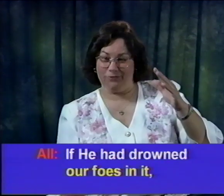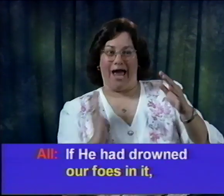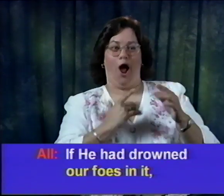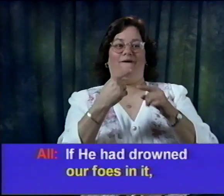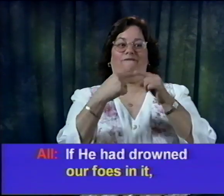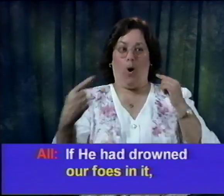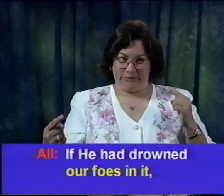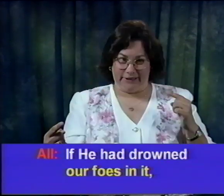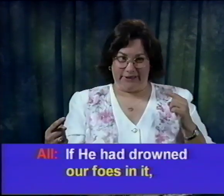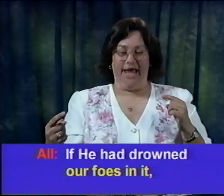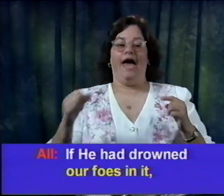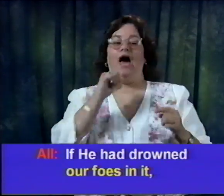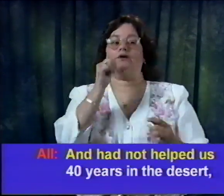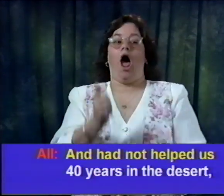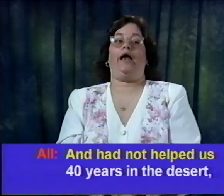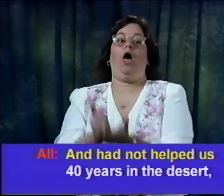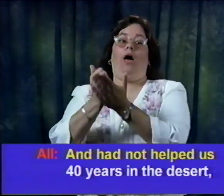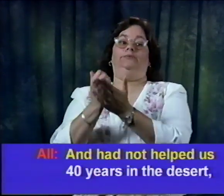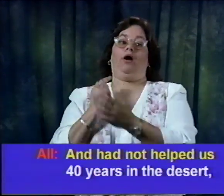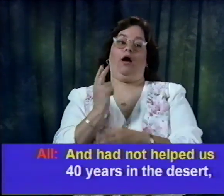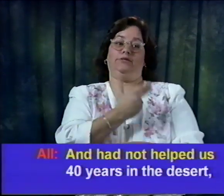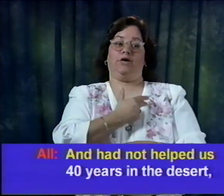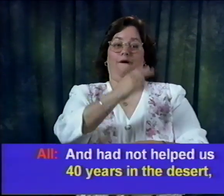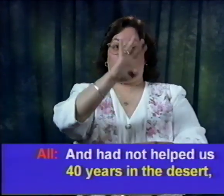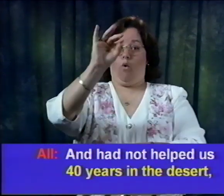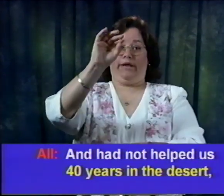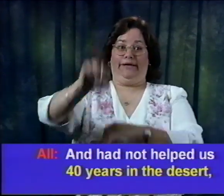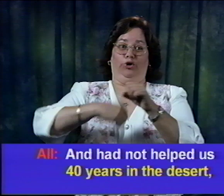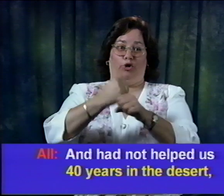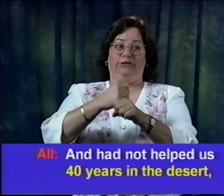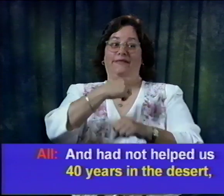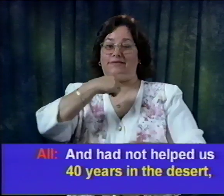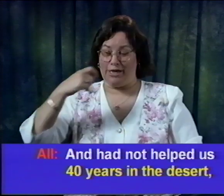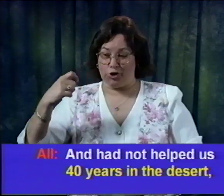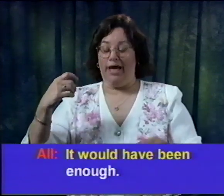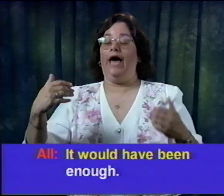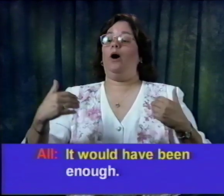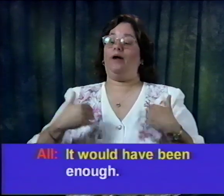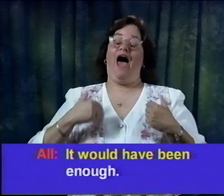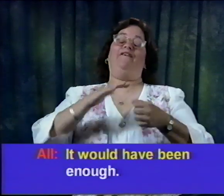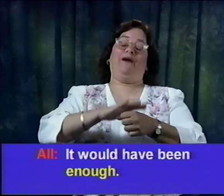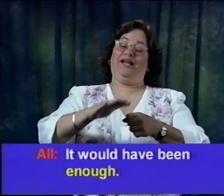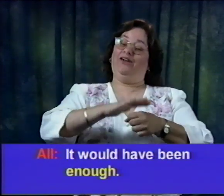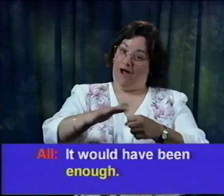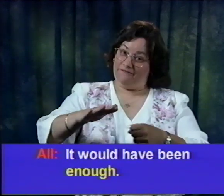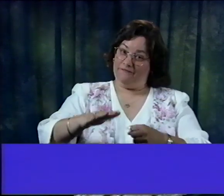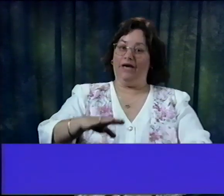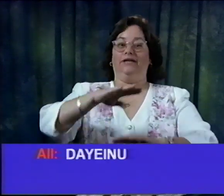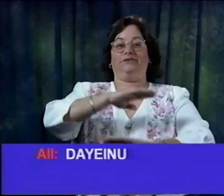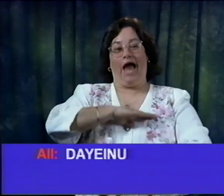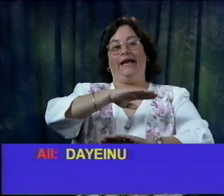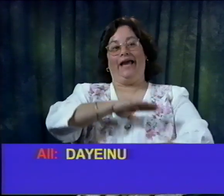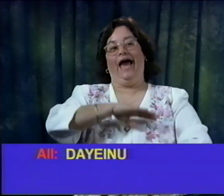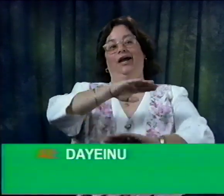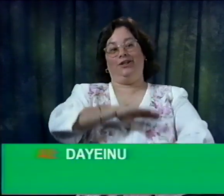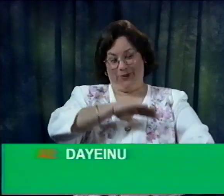our foes in it and had not helped us 40 years in the desert, it would have been enough.